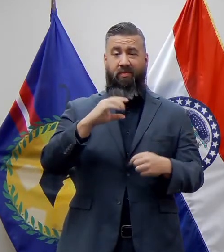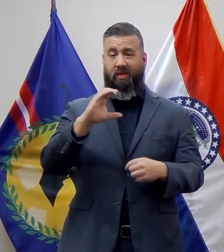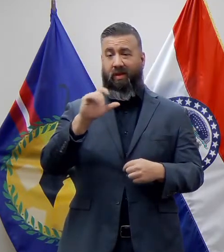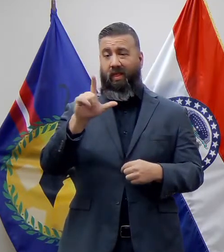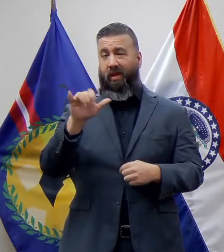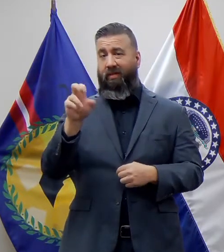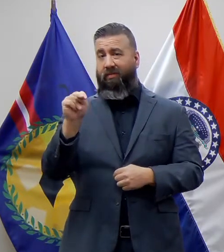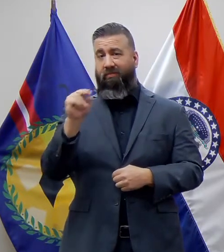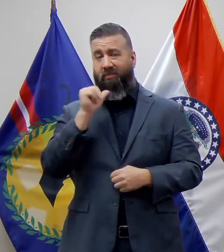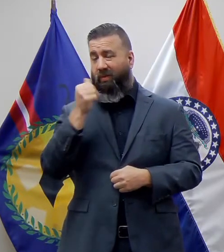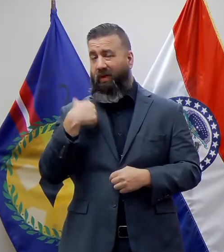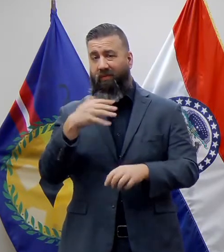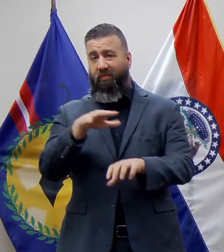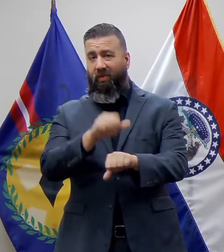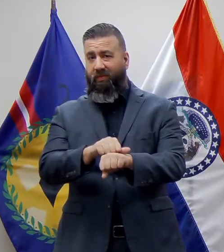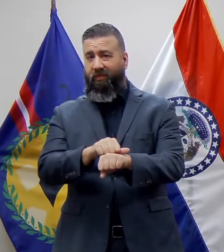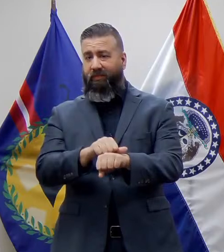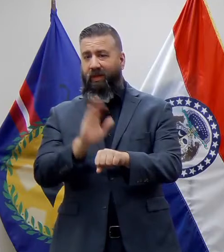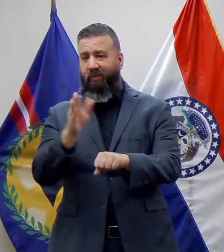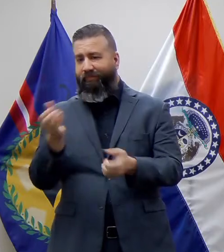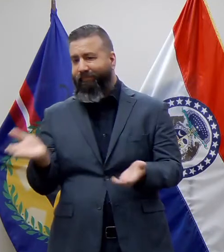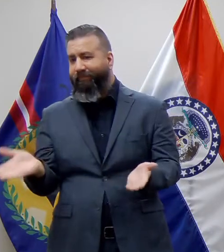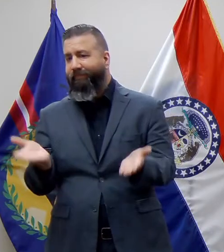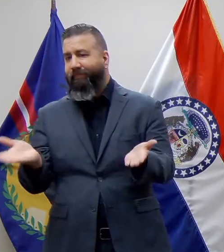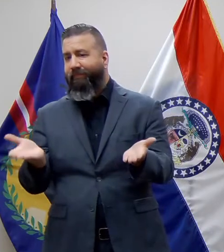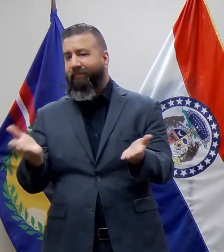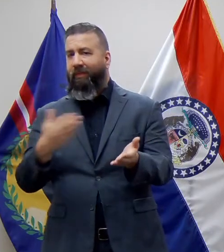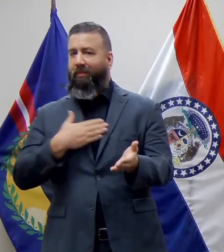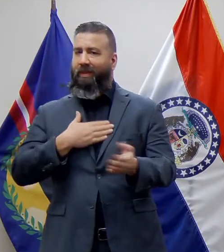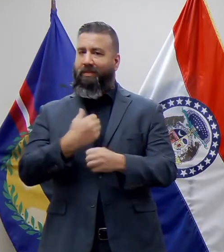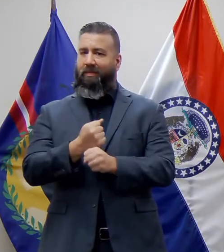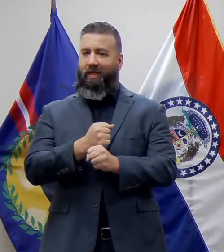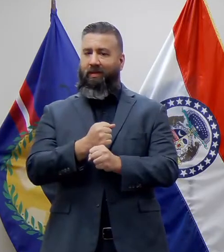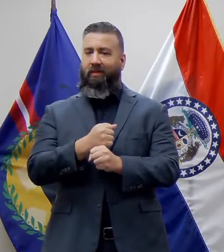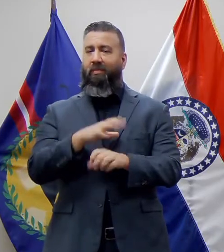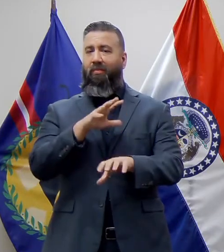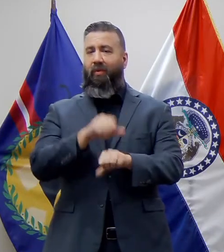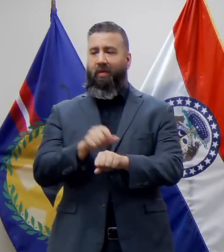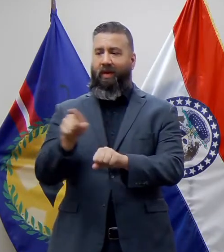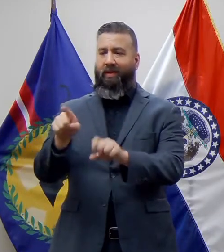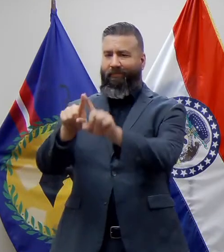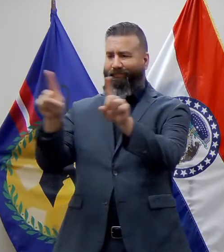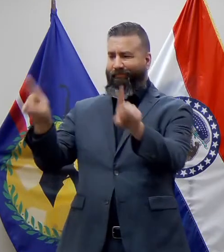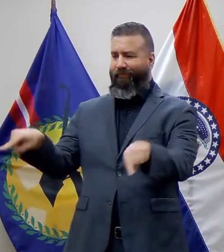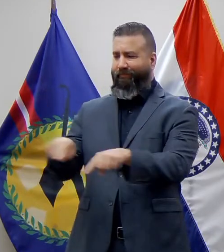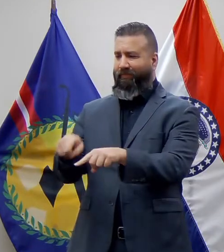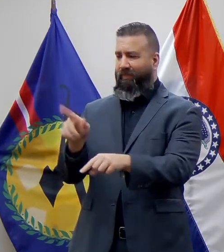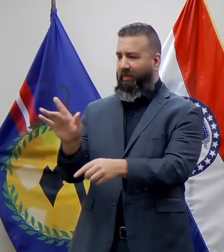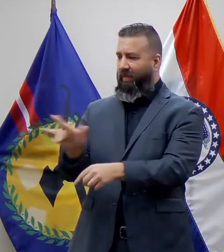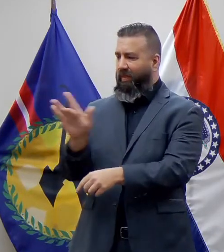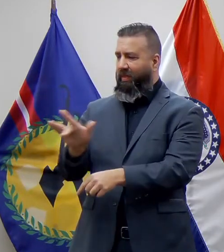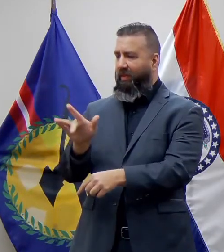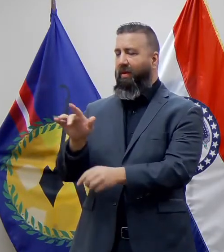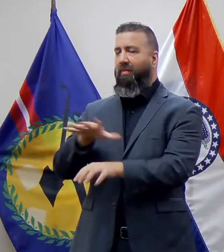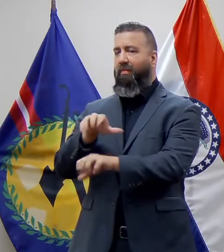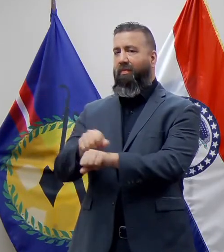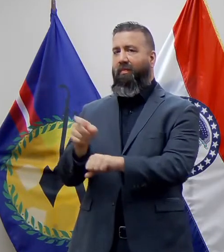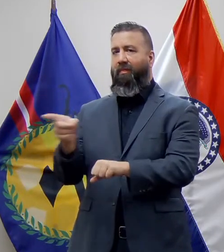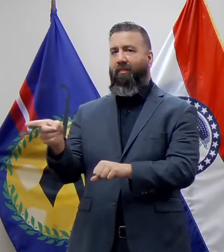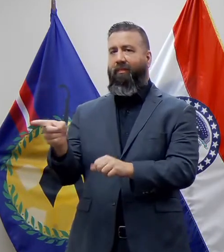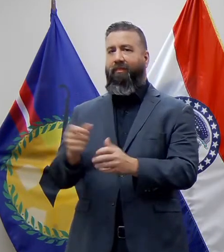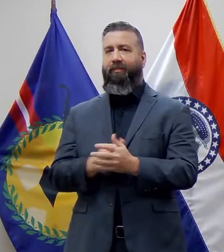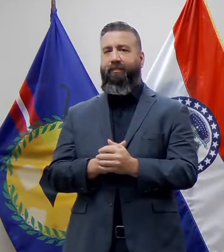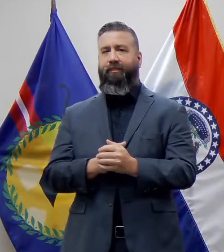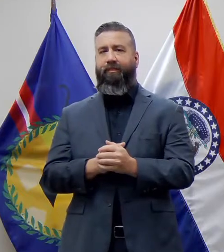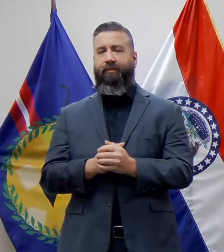be encouraged to make an appointment at one of the kiosks just inside the entrance, or visit Northwest Crossings, which